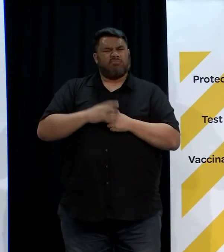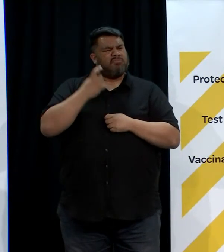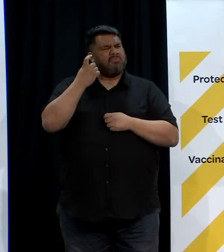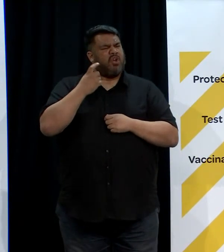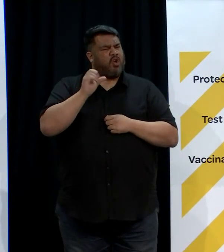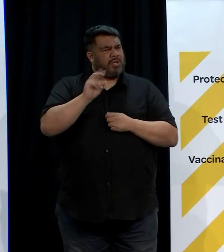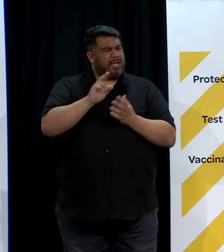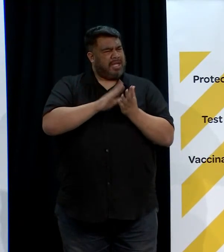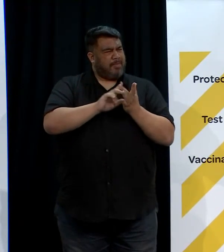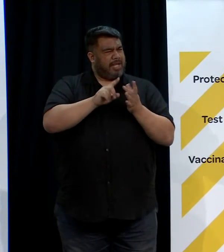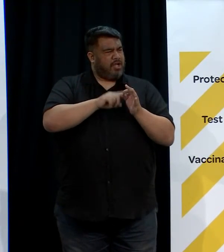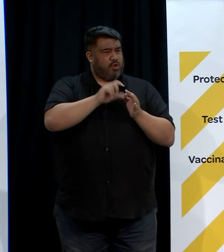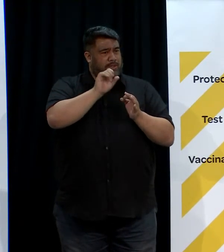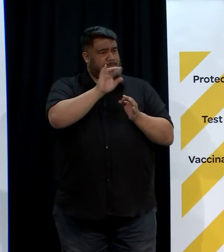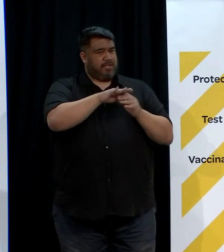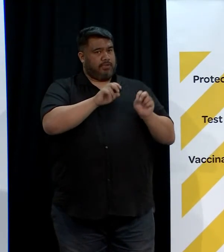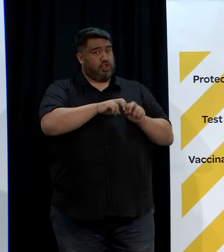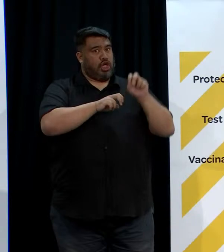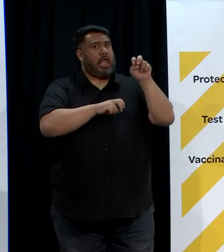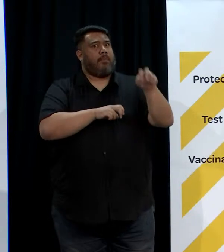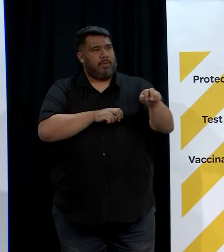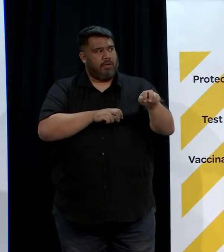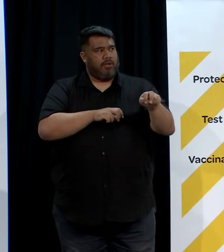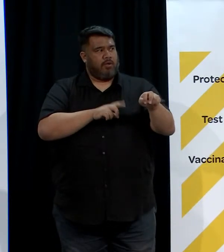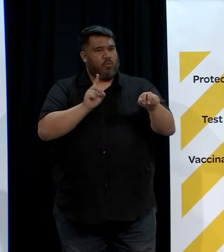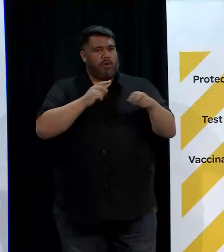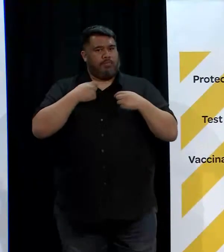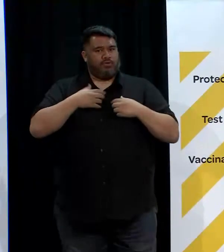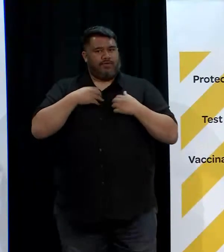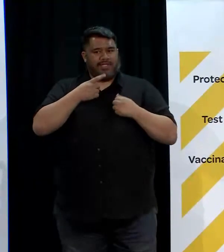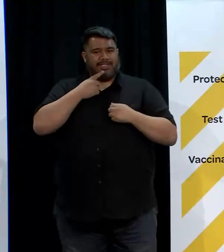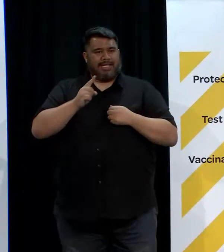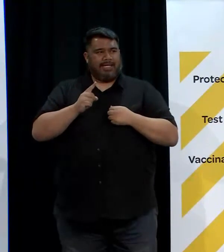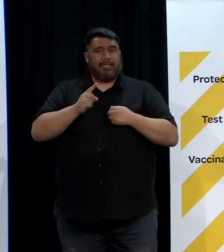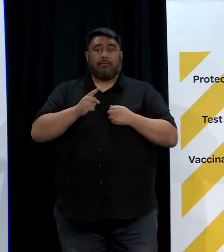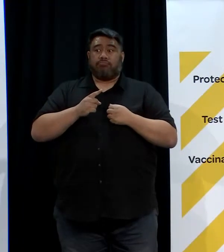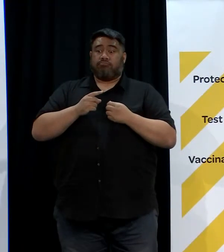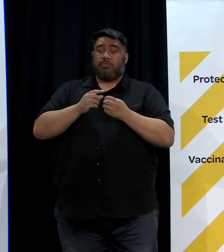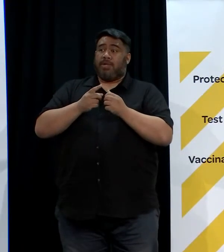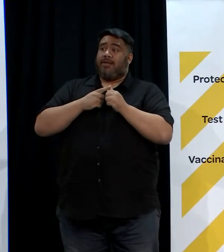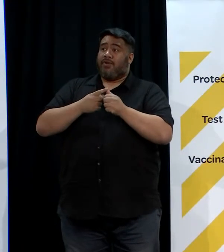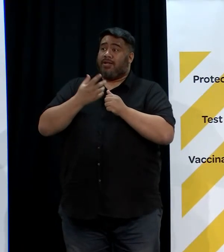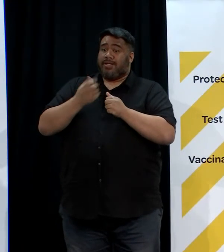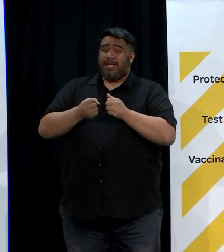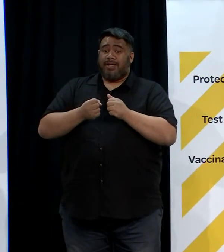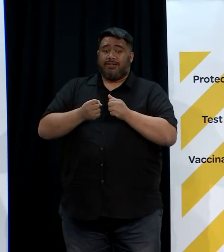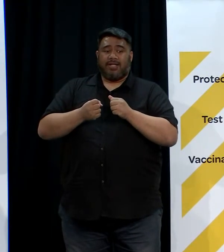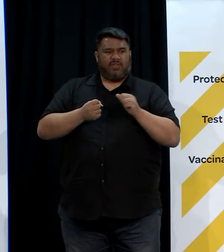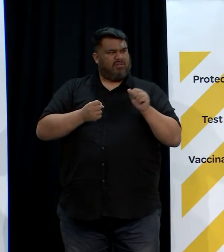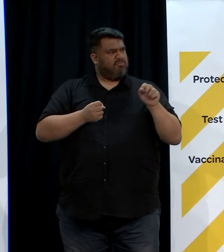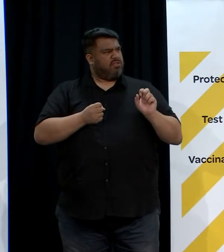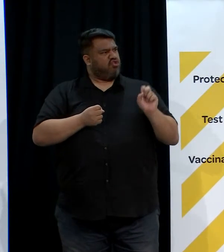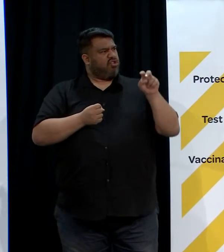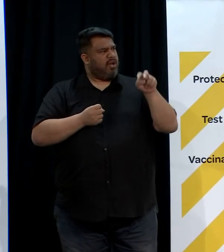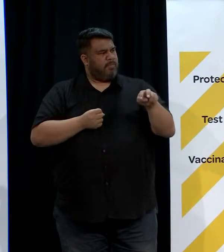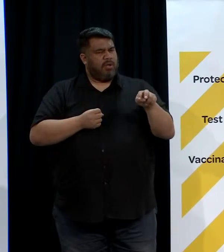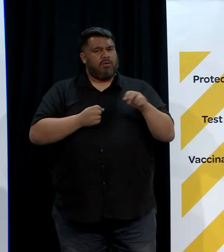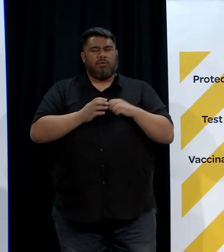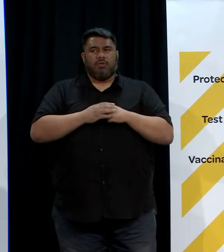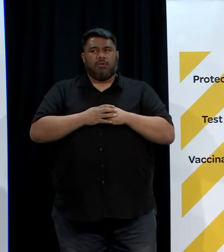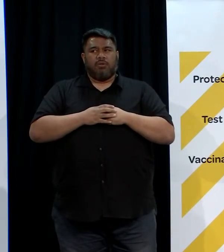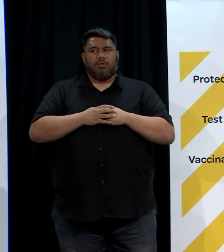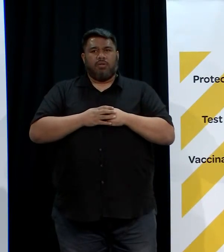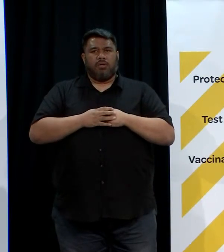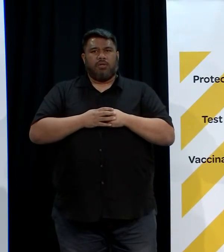MIQ kind of got ahead of the Ministry of Health there, given that the advice didn't go to Minister Hipkins until 2 days later? And then I guess second to that,